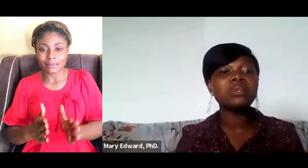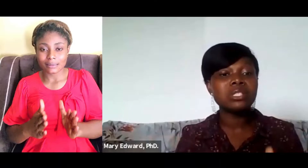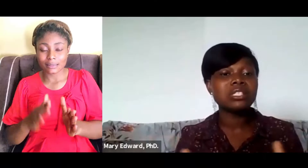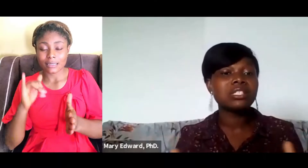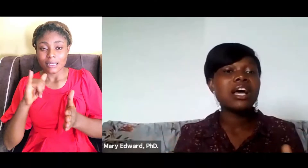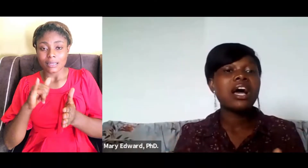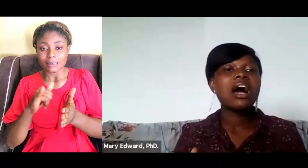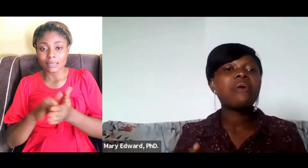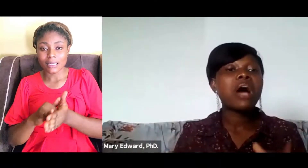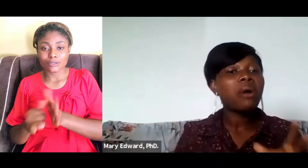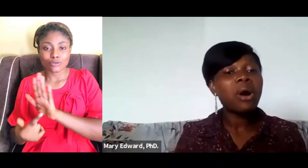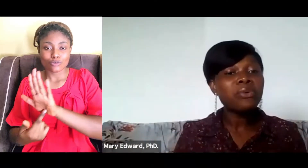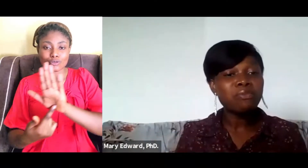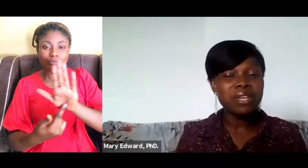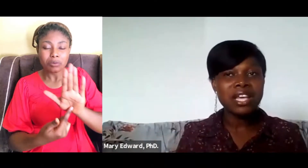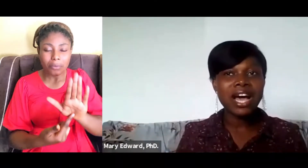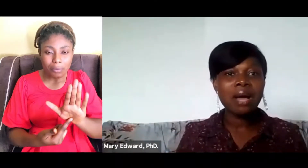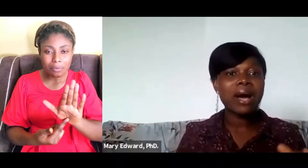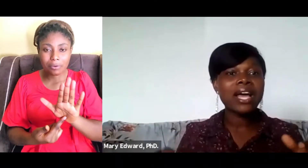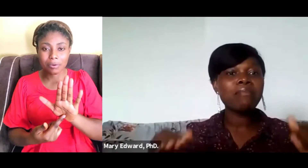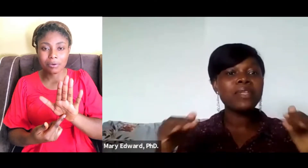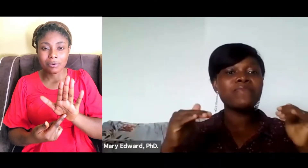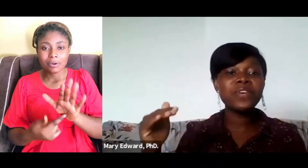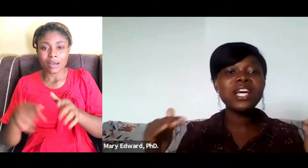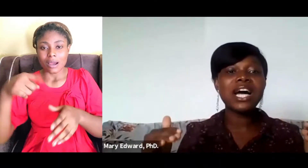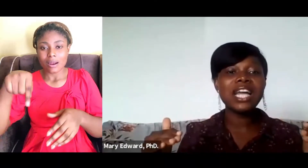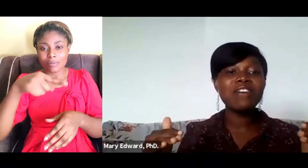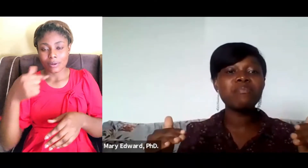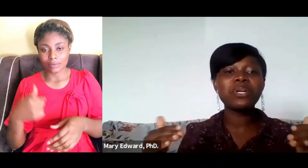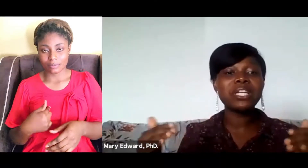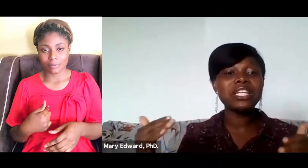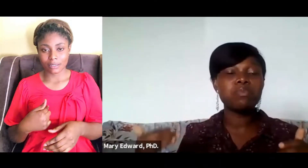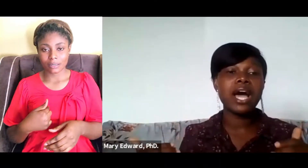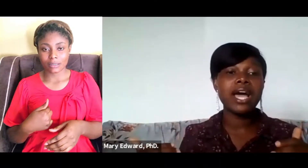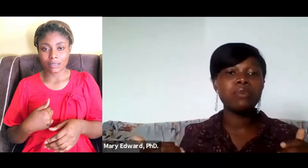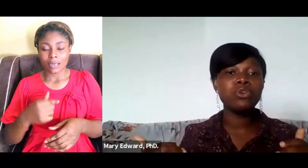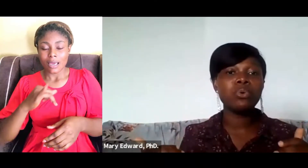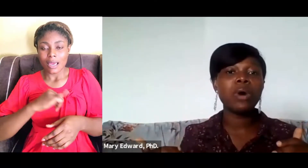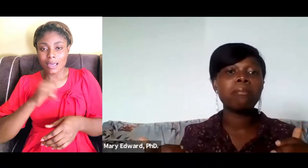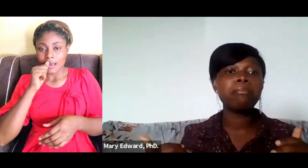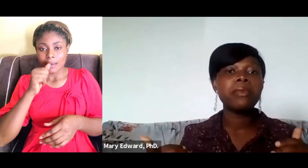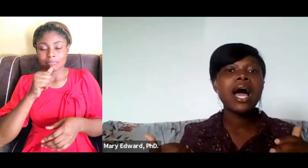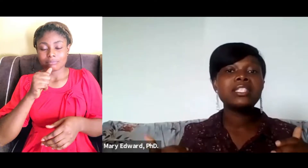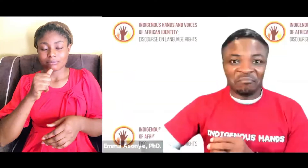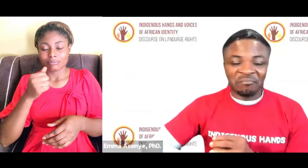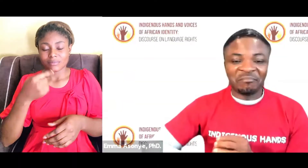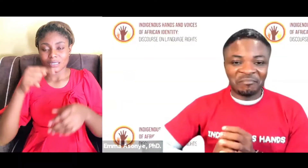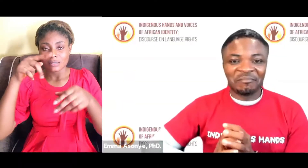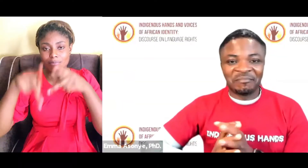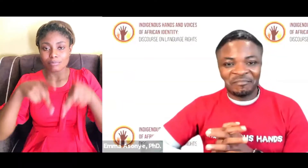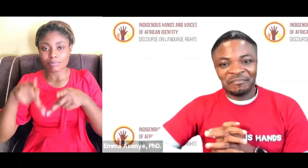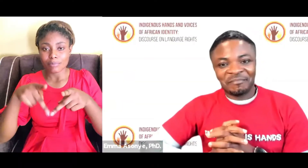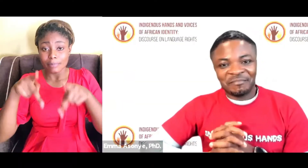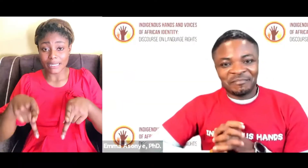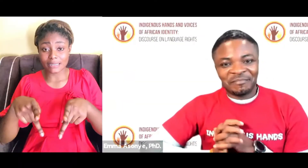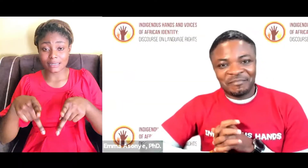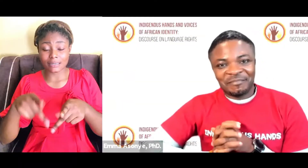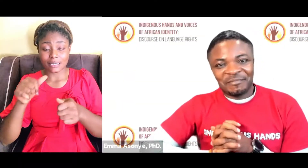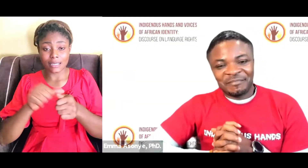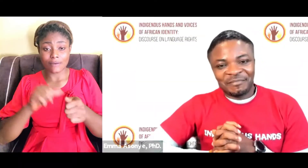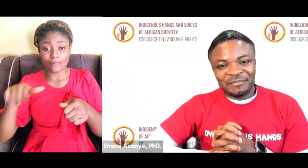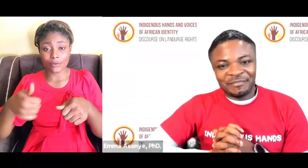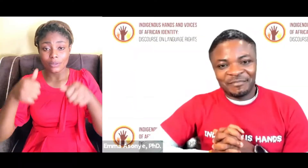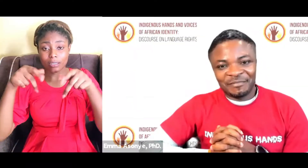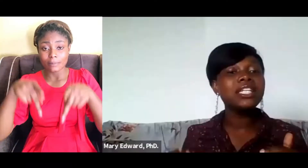the show rounds around me. I am the figure and everybody is behind me. No, I just want to be that sign